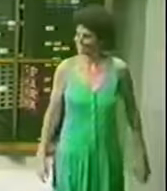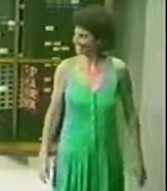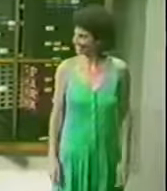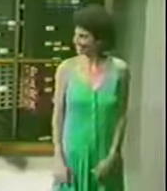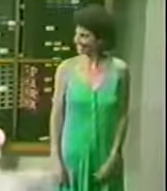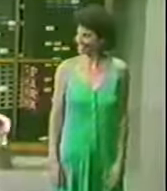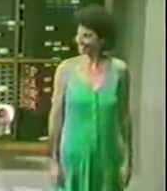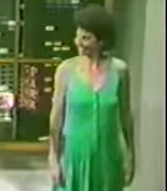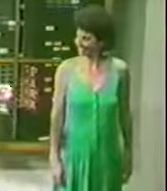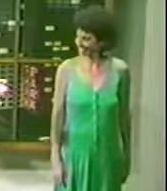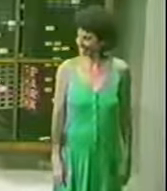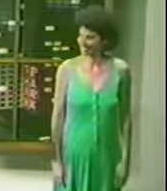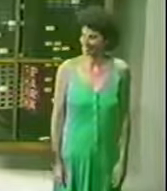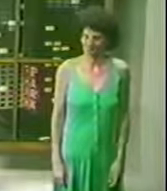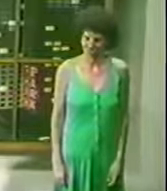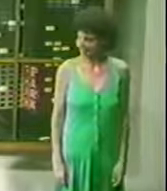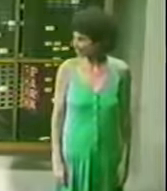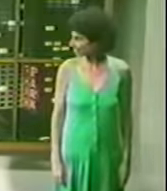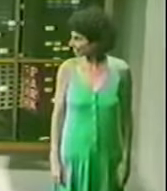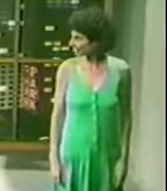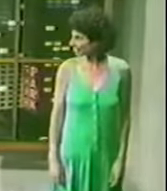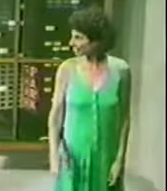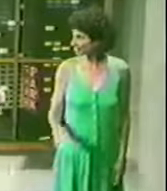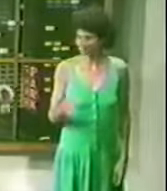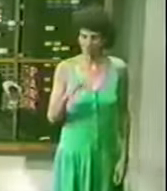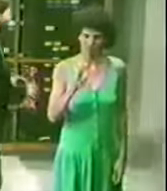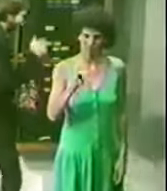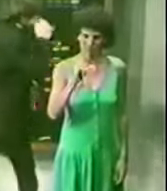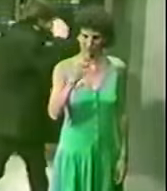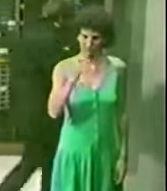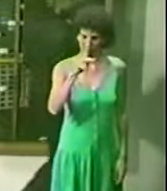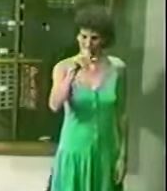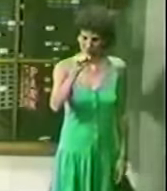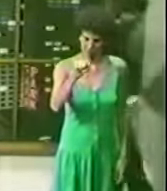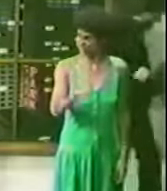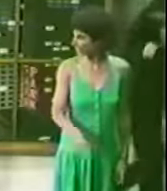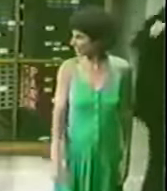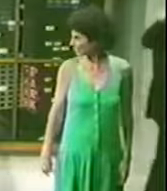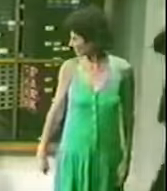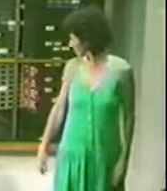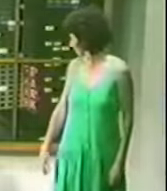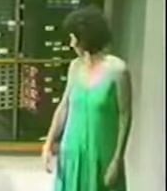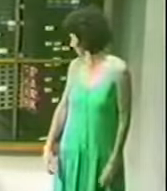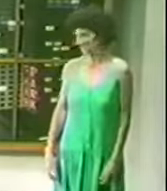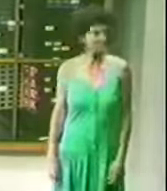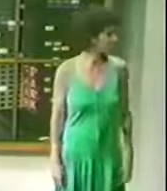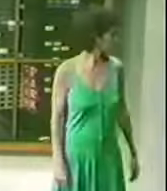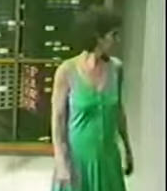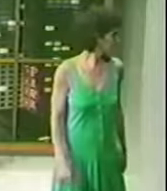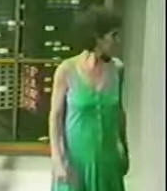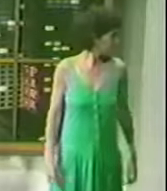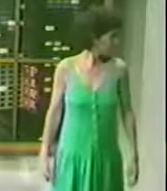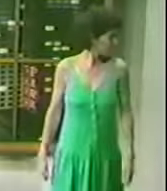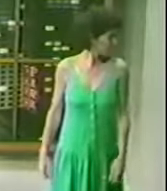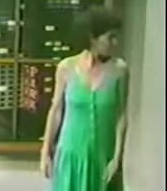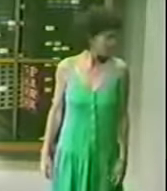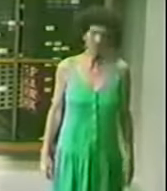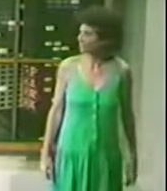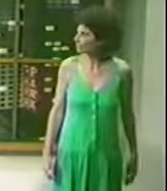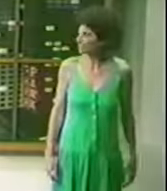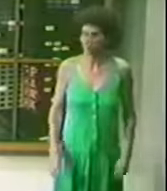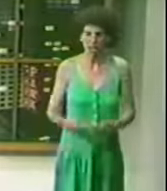Bill Hicks! Give me a call for Bill Hicks. motherfucker!